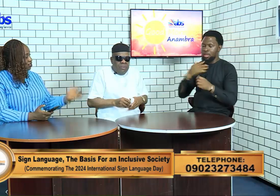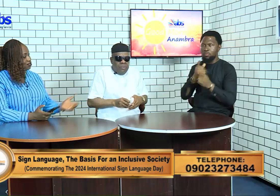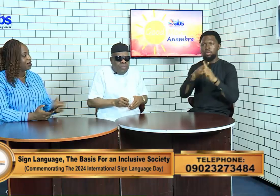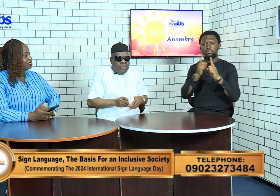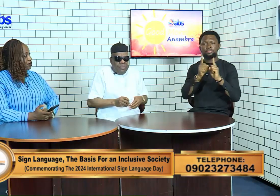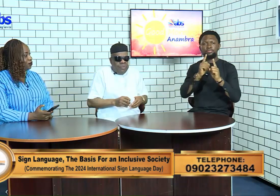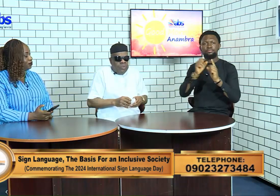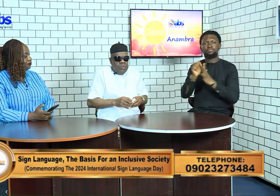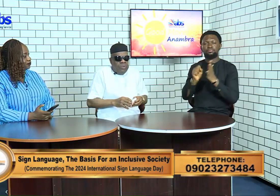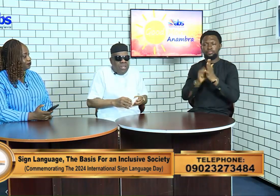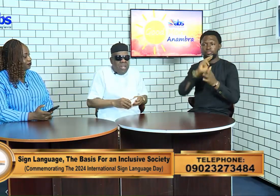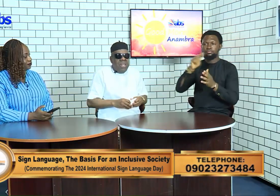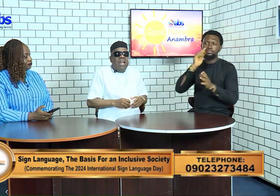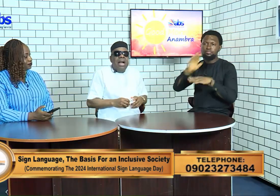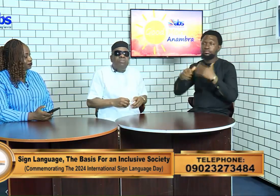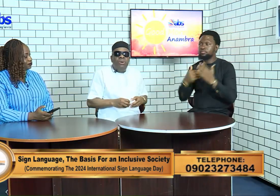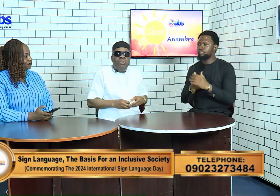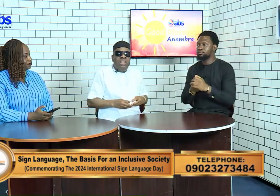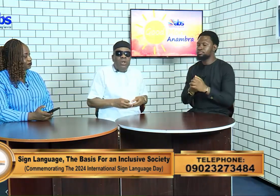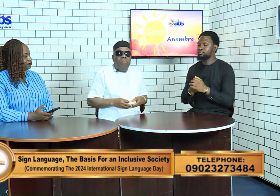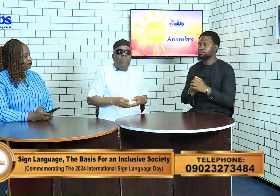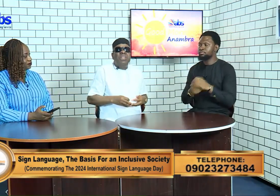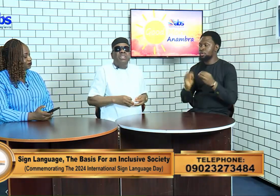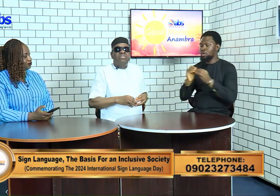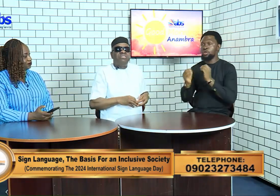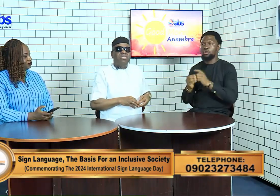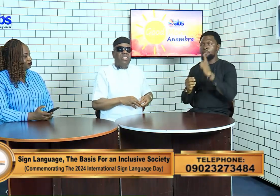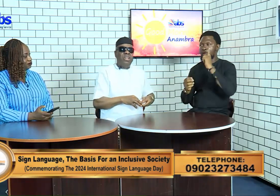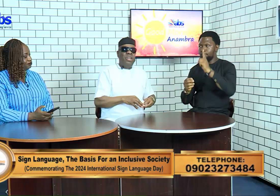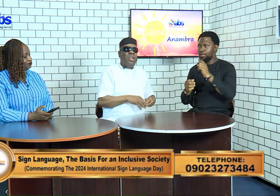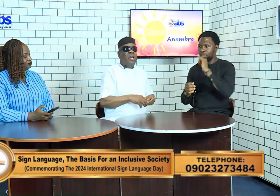in Nigeria as a whole. Absolutely. Number one is